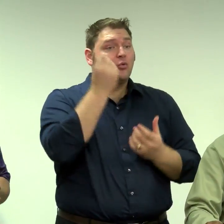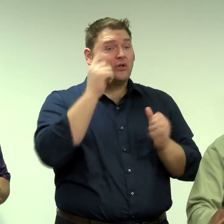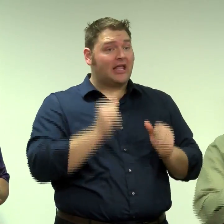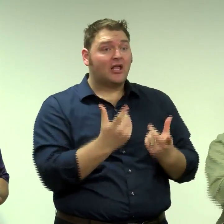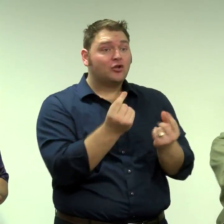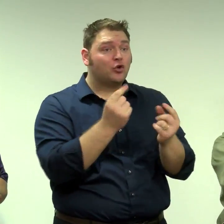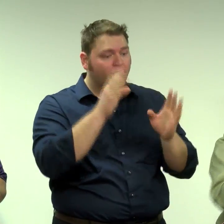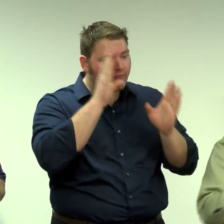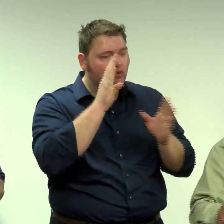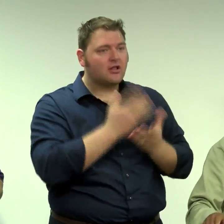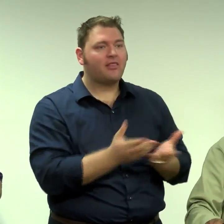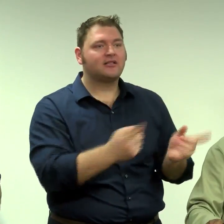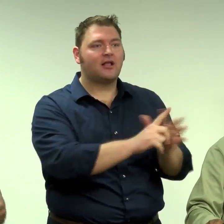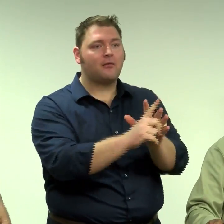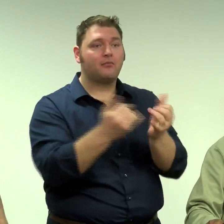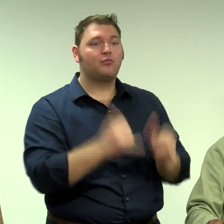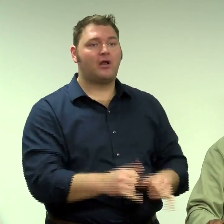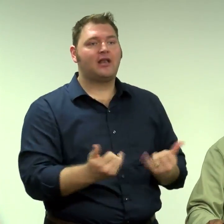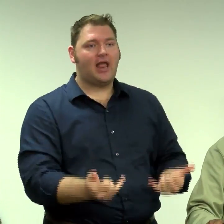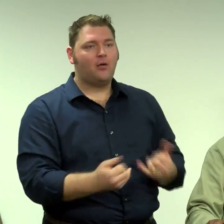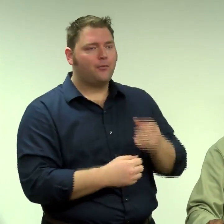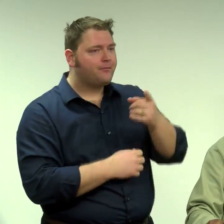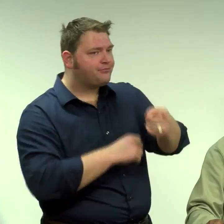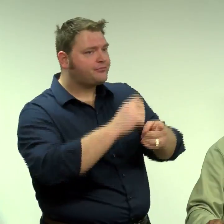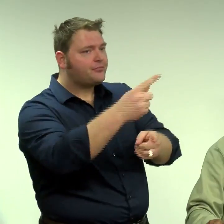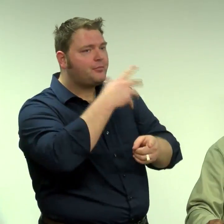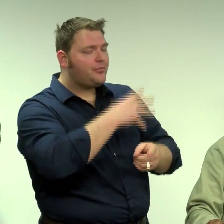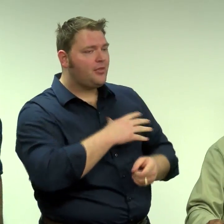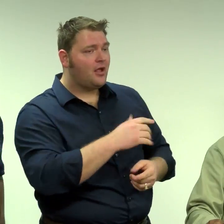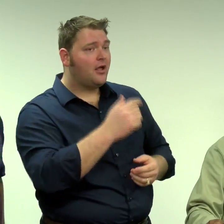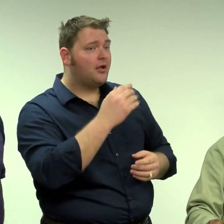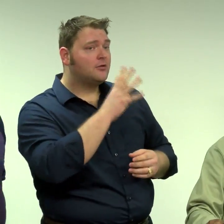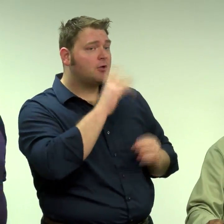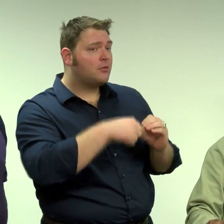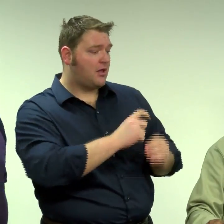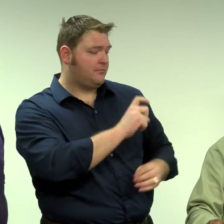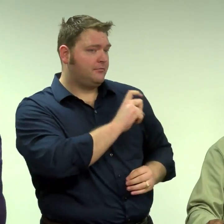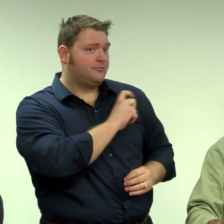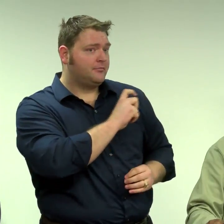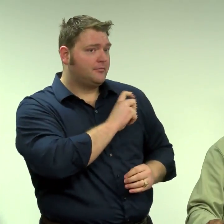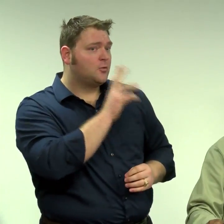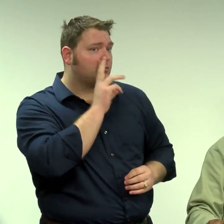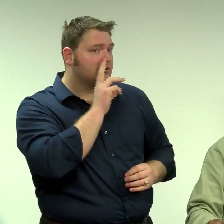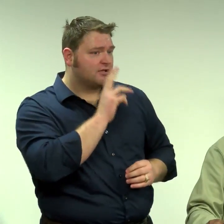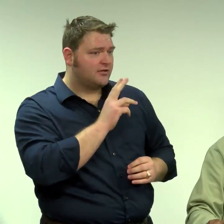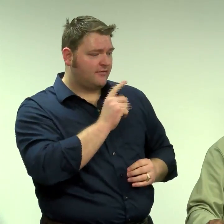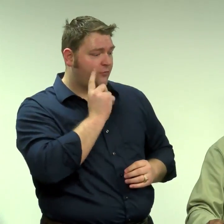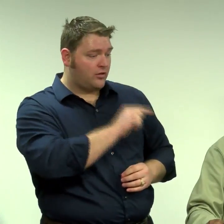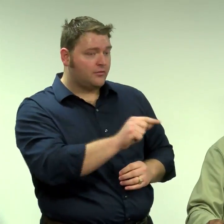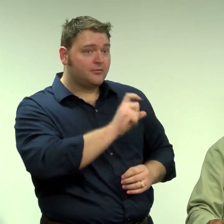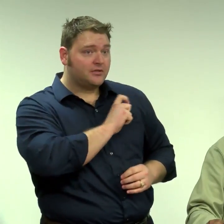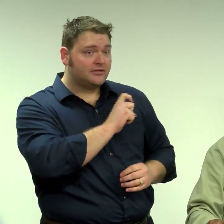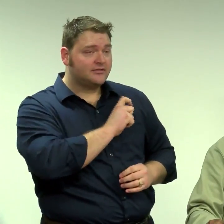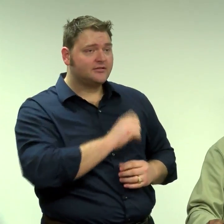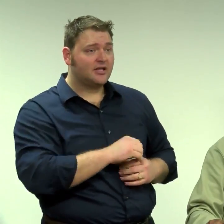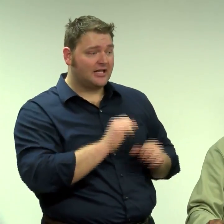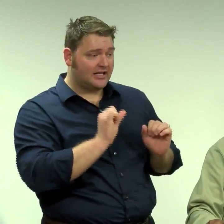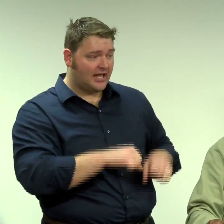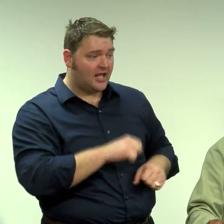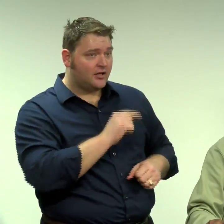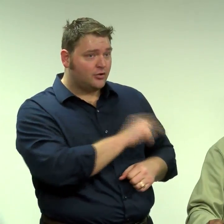we're going to do. Yes, ma'am. Mayor, I want to be Yes. clear about the Houston police officers, clear as you can be. Can you